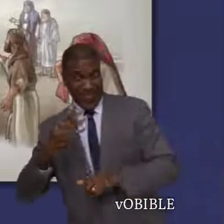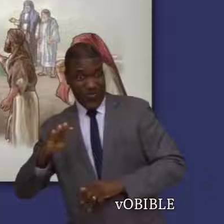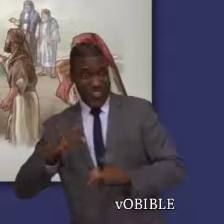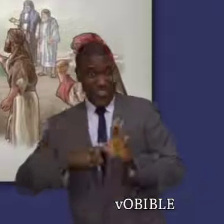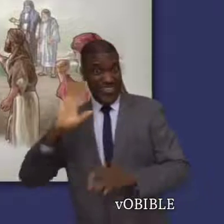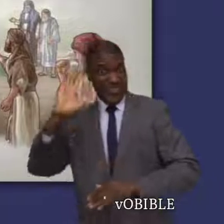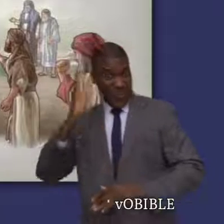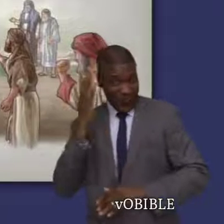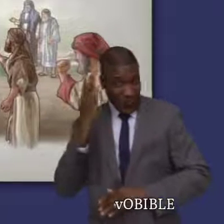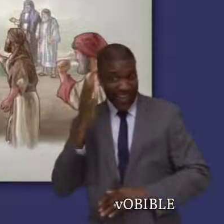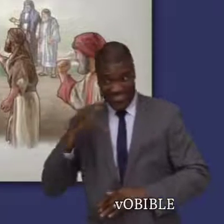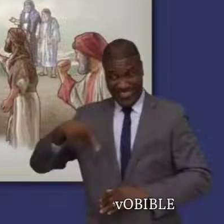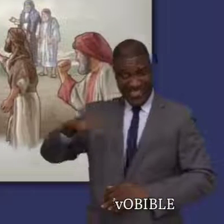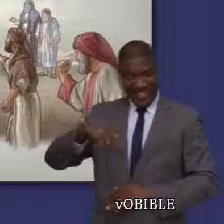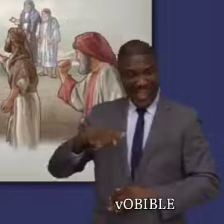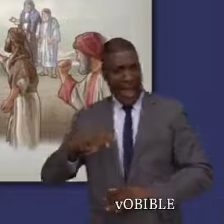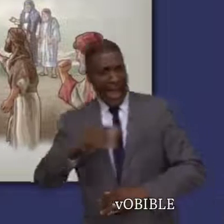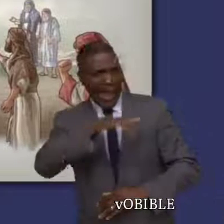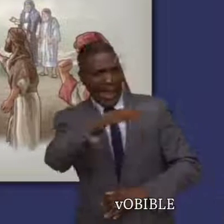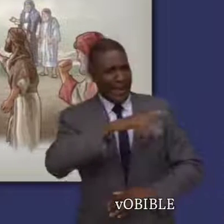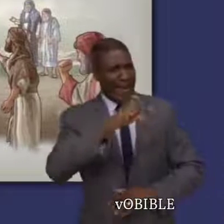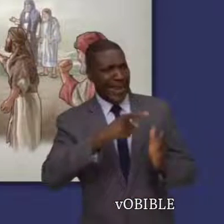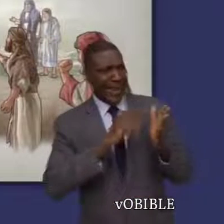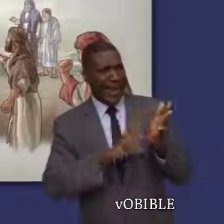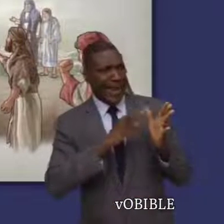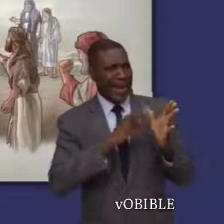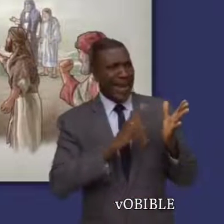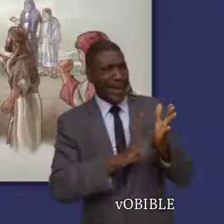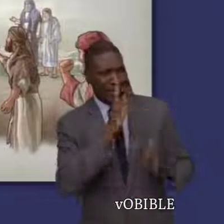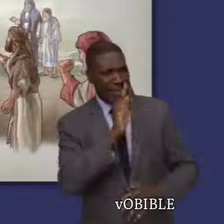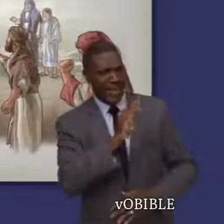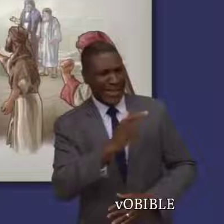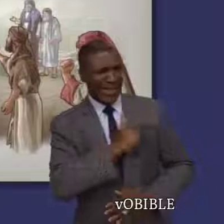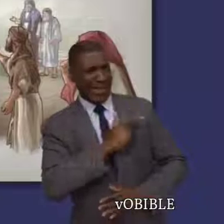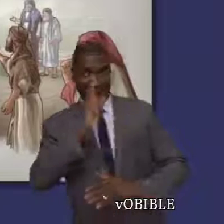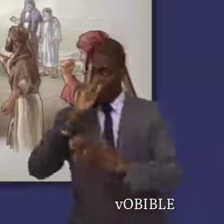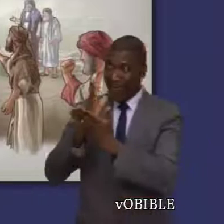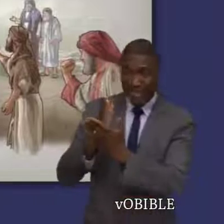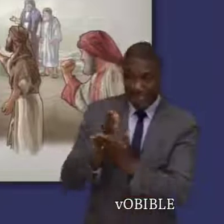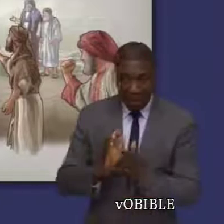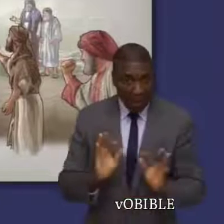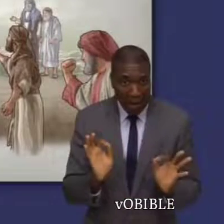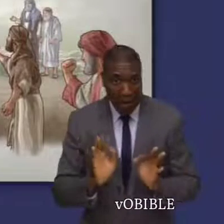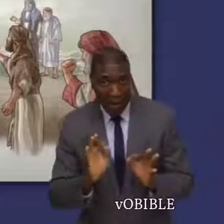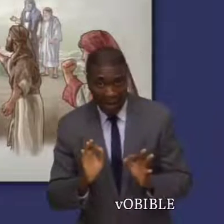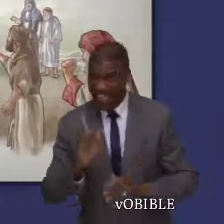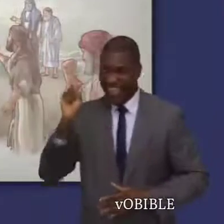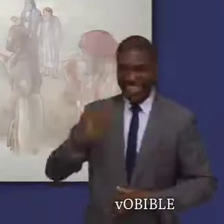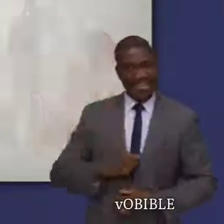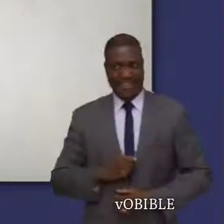Jehovah eliminated the faithless and cowardly generation that, 40 years earlier, feared the inhabitants of